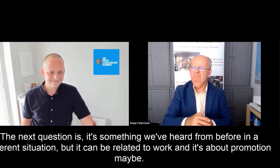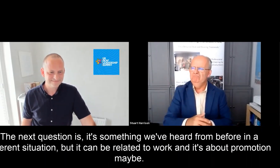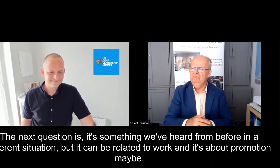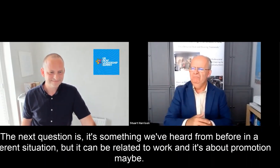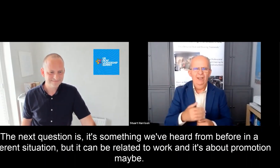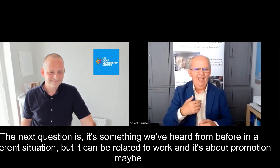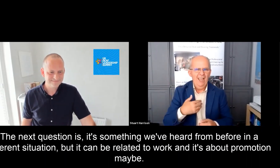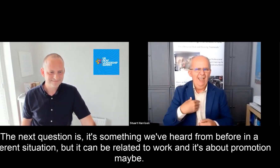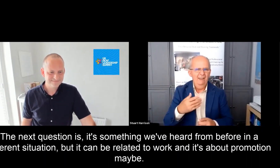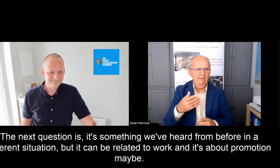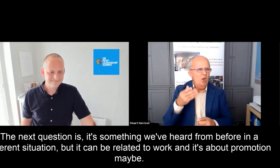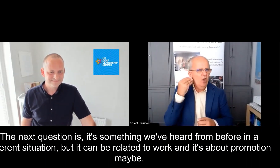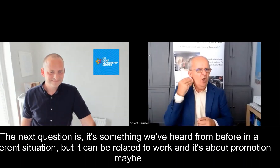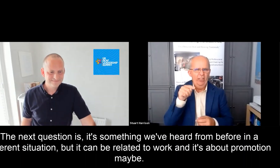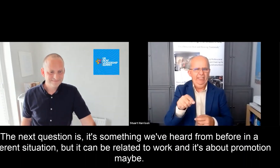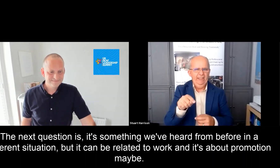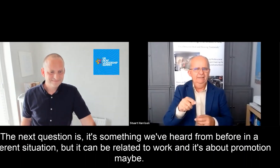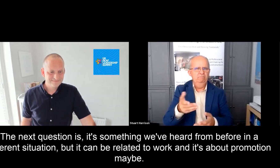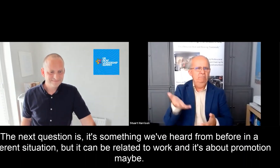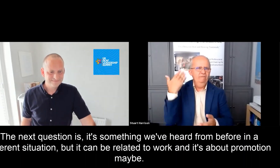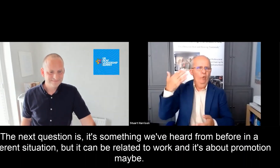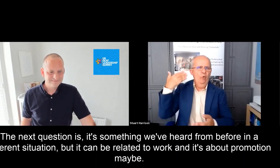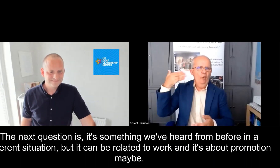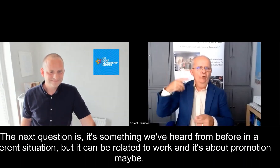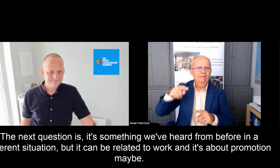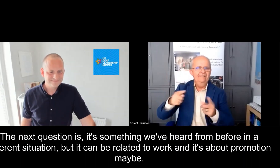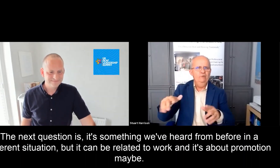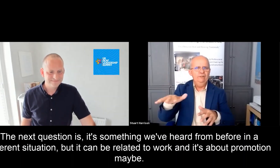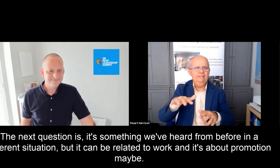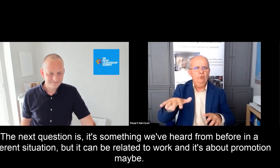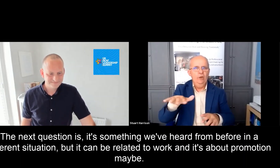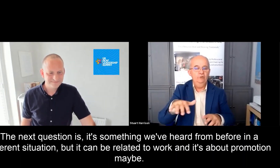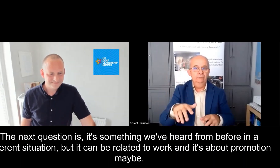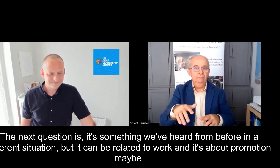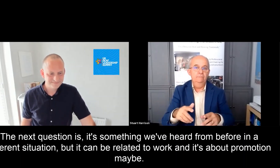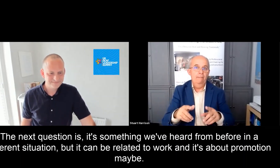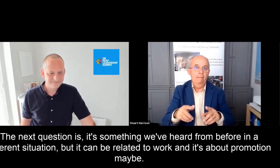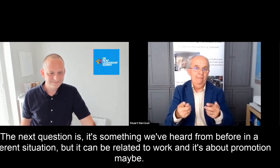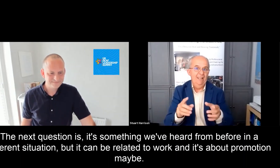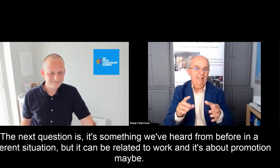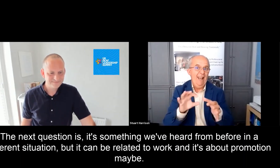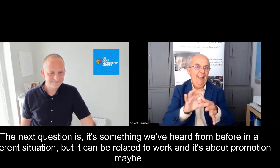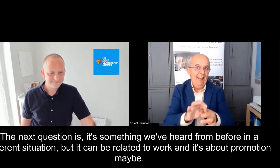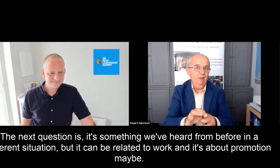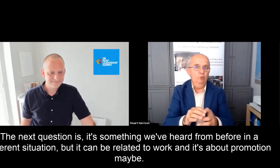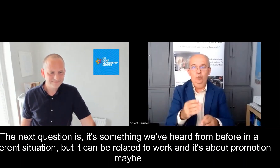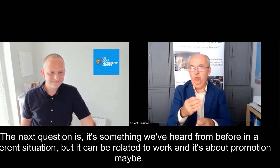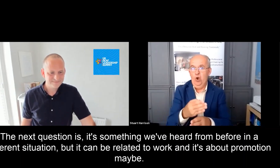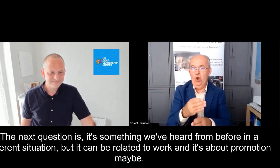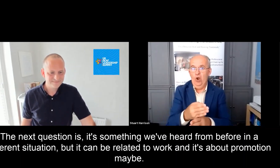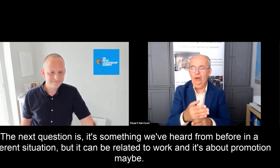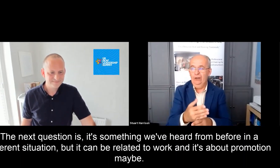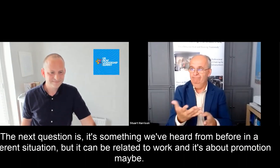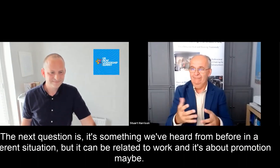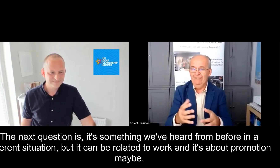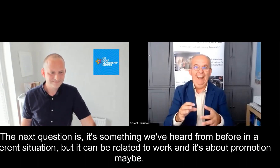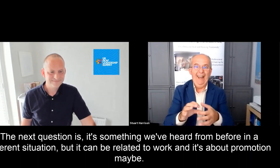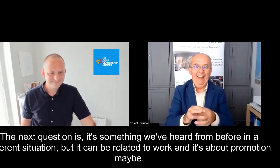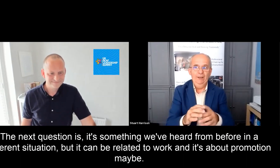The next question is something we've heard from before in a different situation, but it can